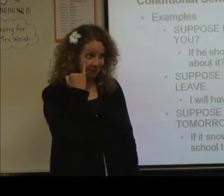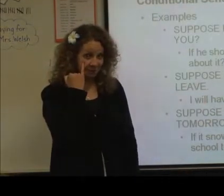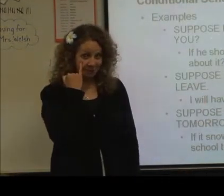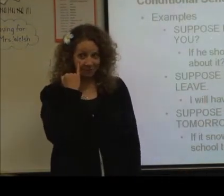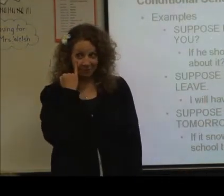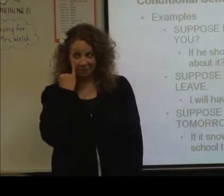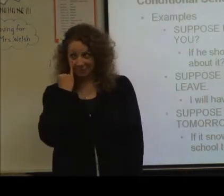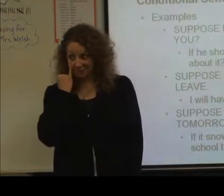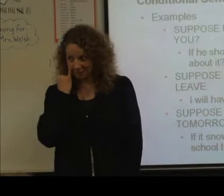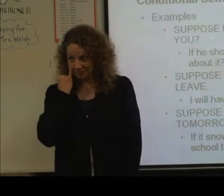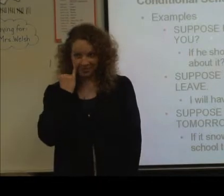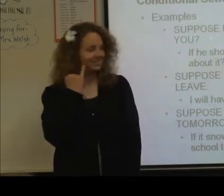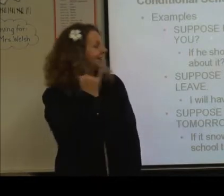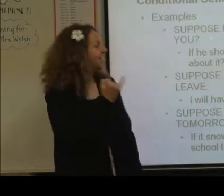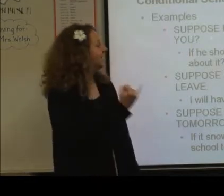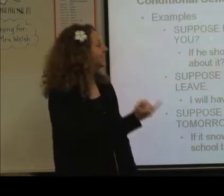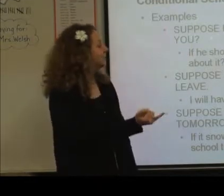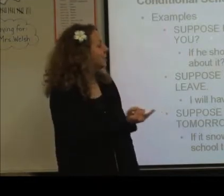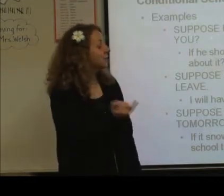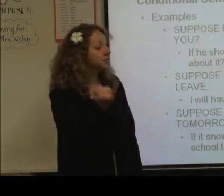up. Okay, so